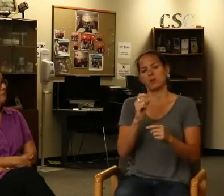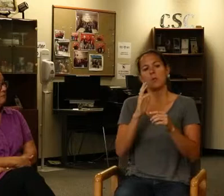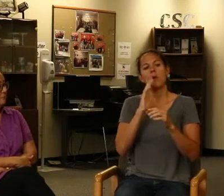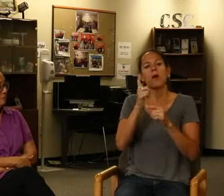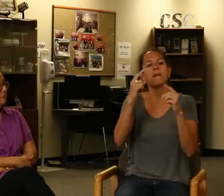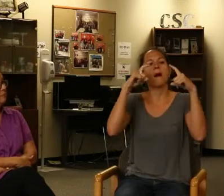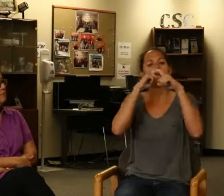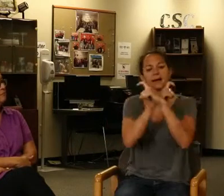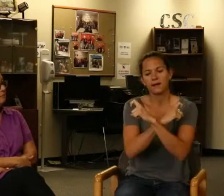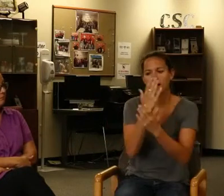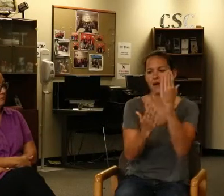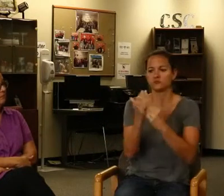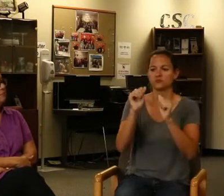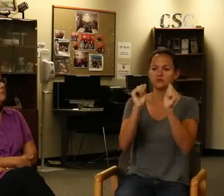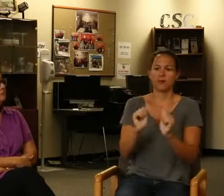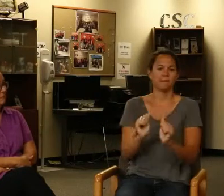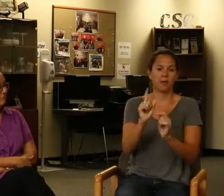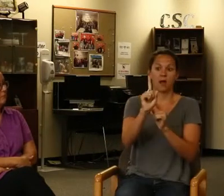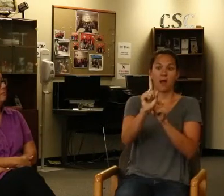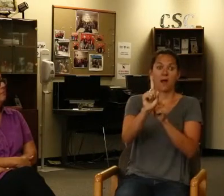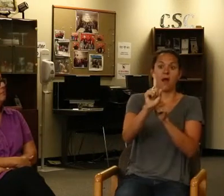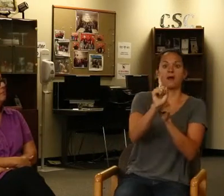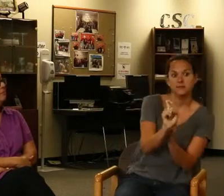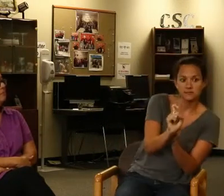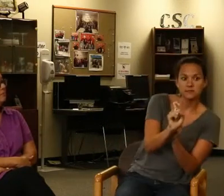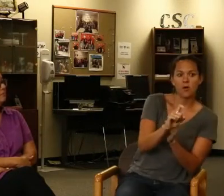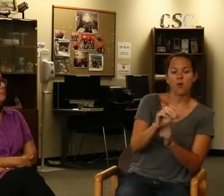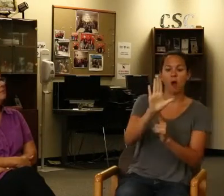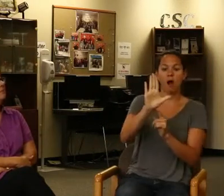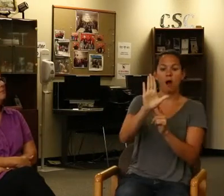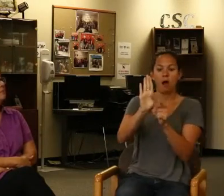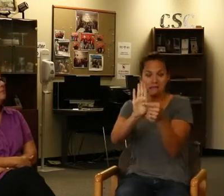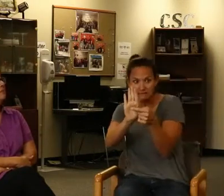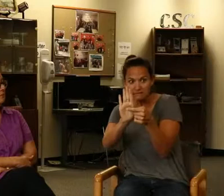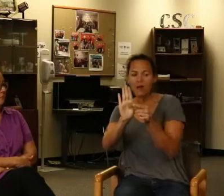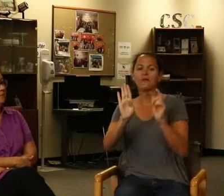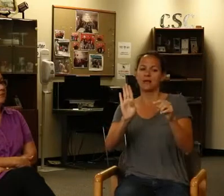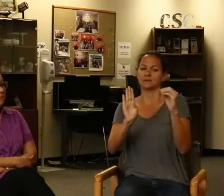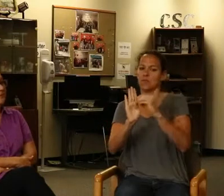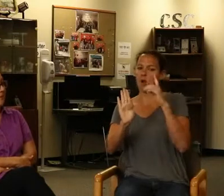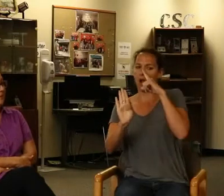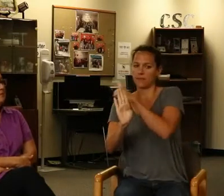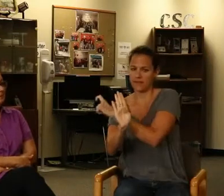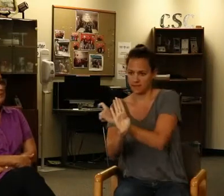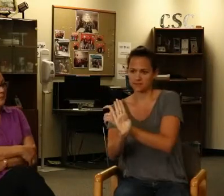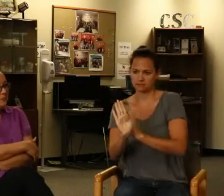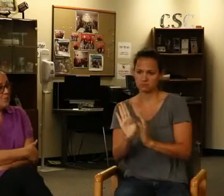this moment, at this age. Later on, he'll start developing the more complicated hand shapes. And so the thumb might go in,